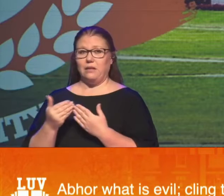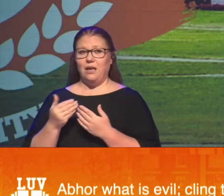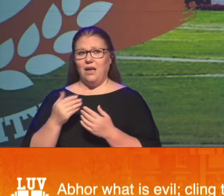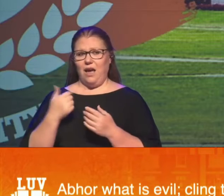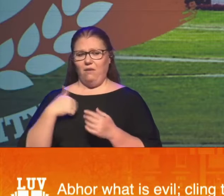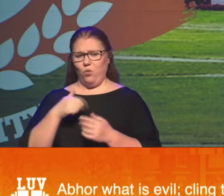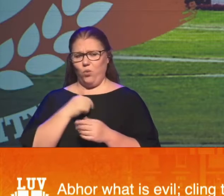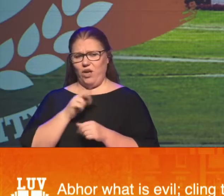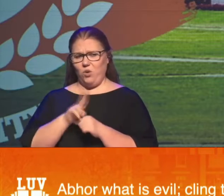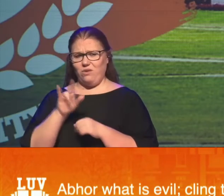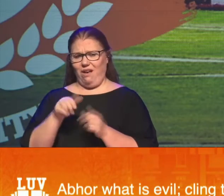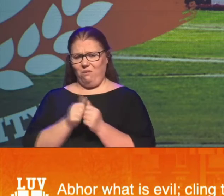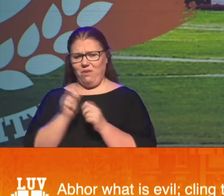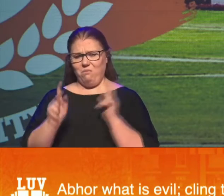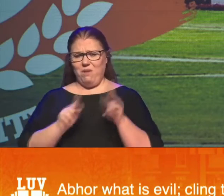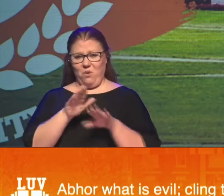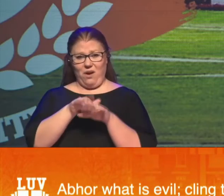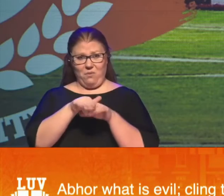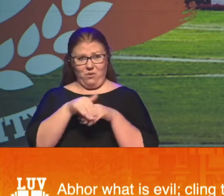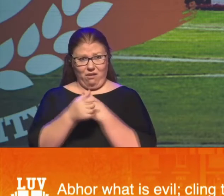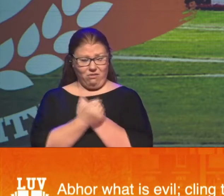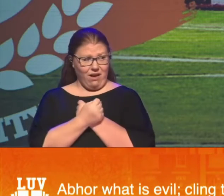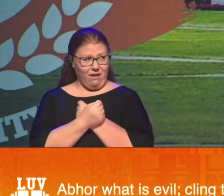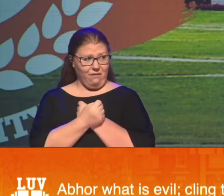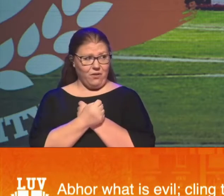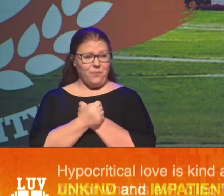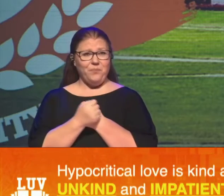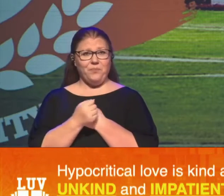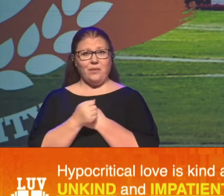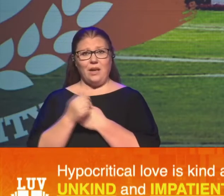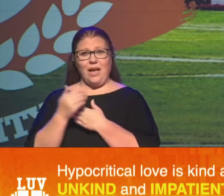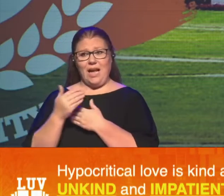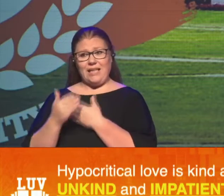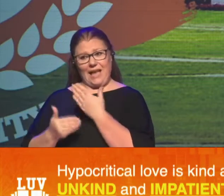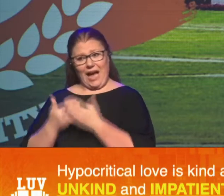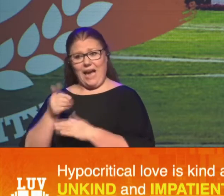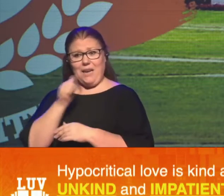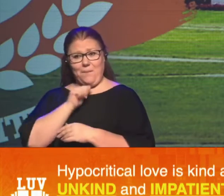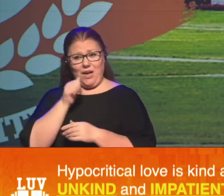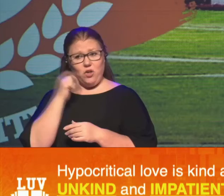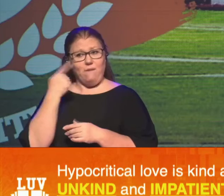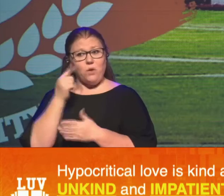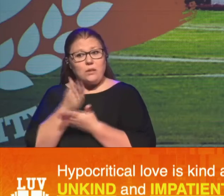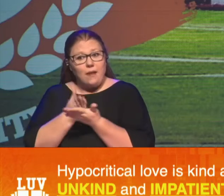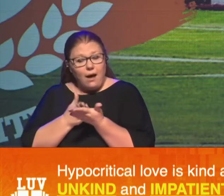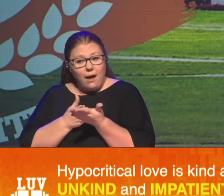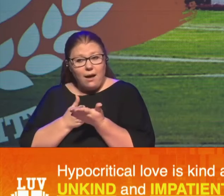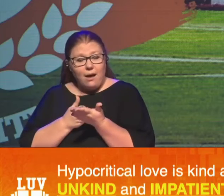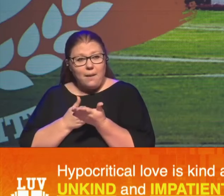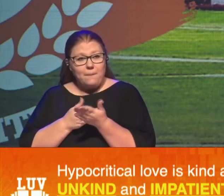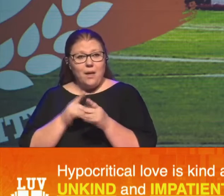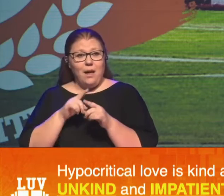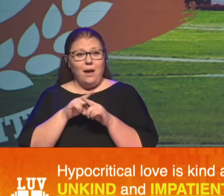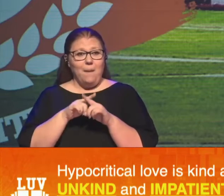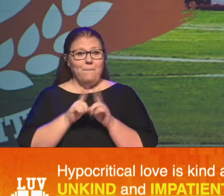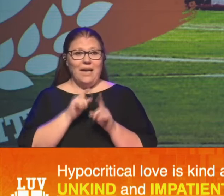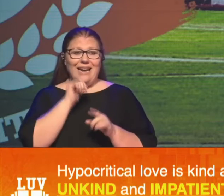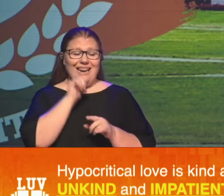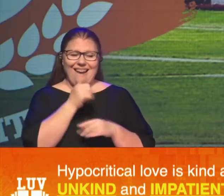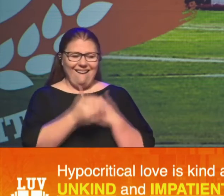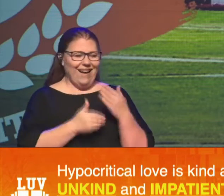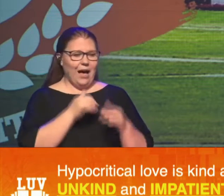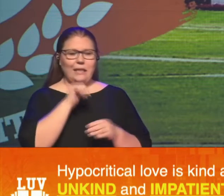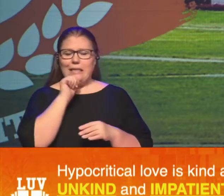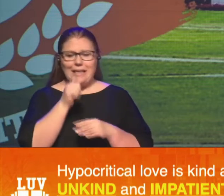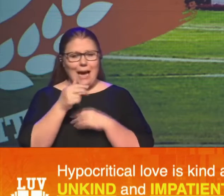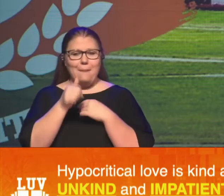people, hypocritical love is kind and patient to some, but kind and impatient to